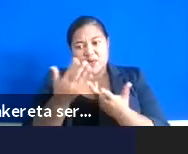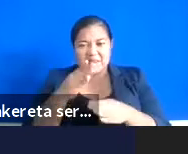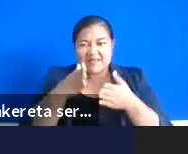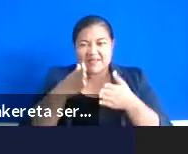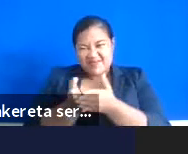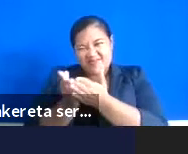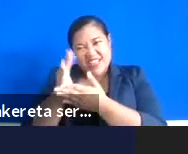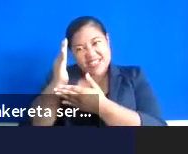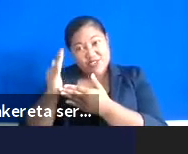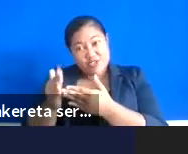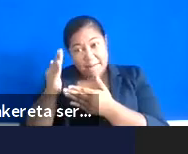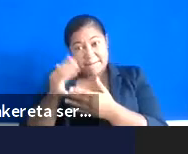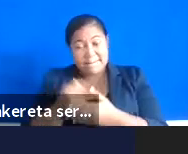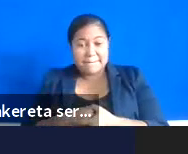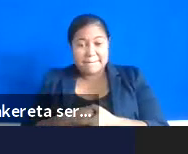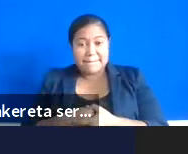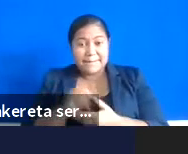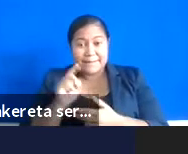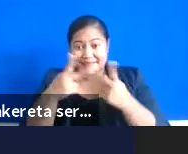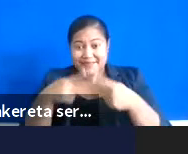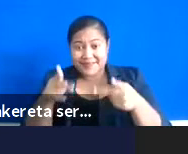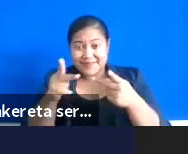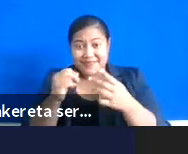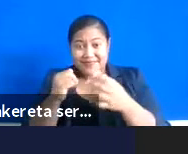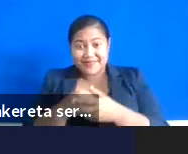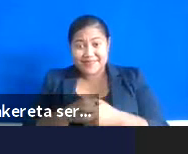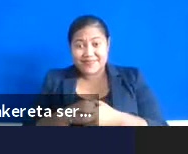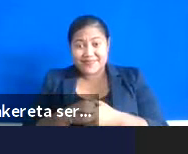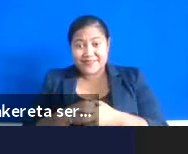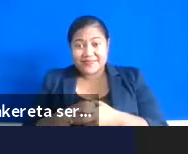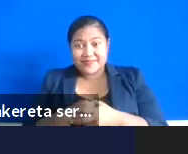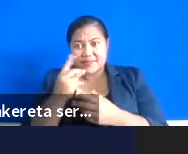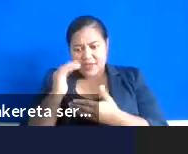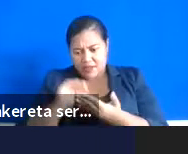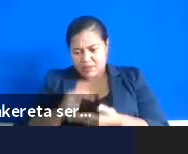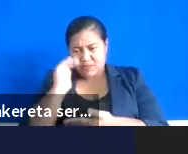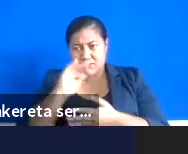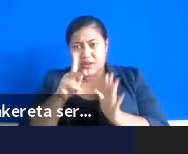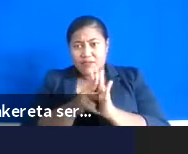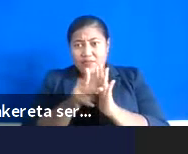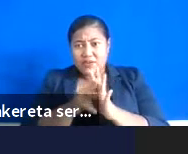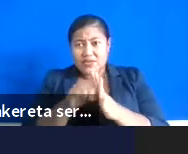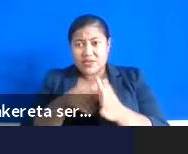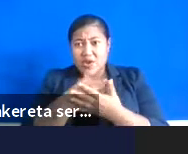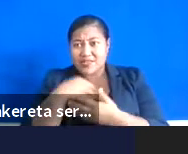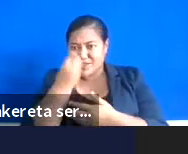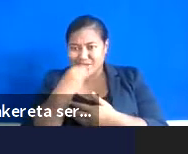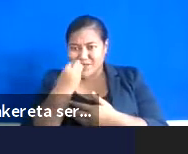um this place the uh placed um increased pressure on existing food resources